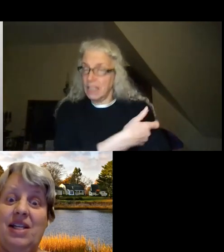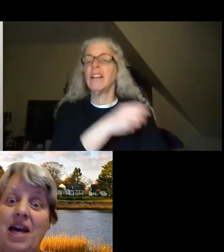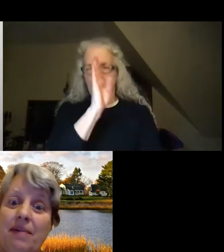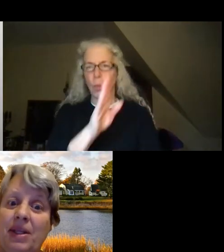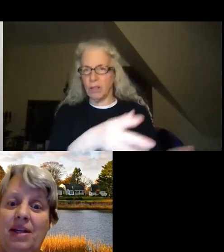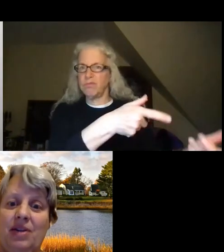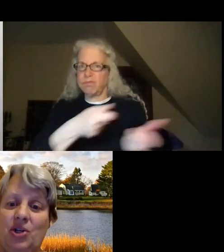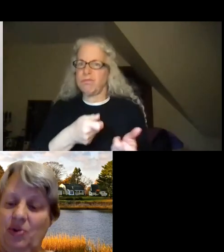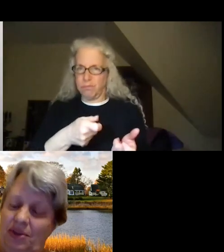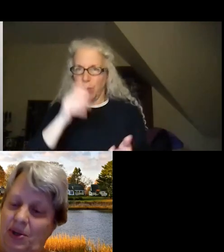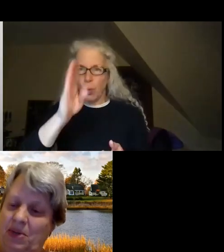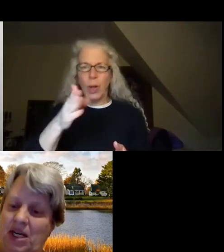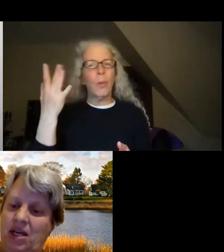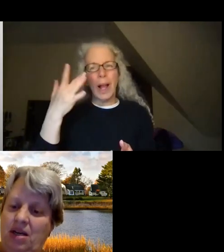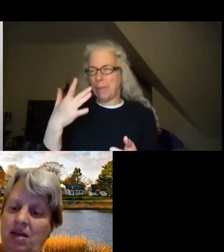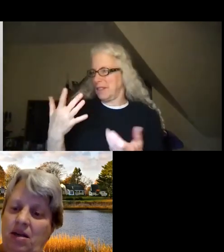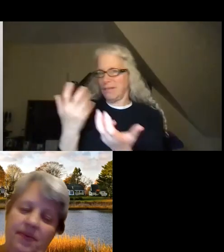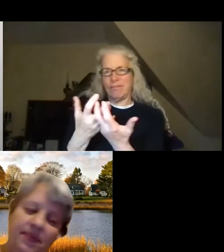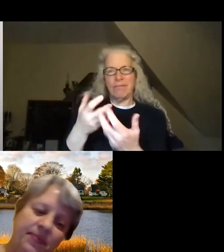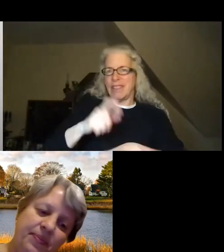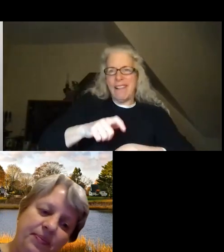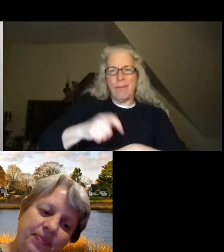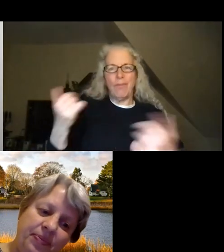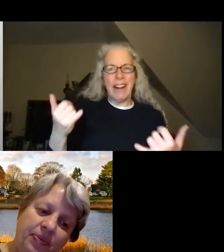a timely issue at the moment.